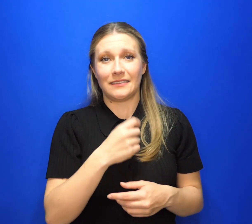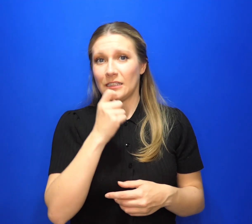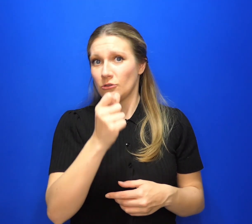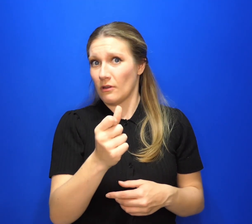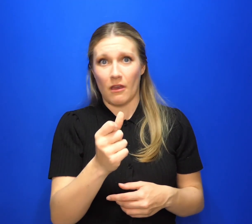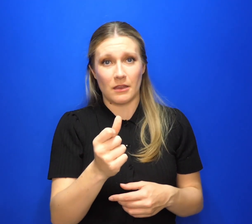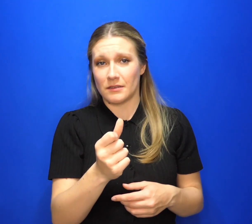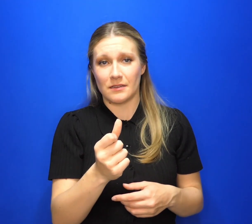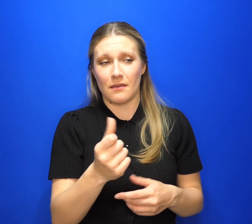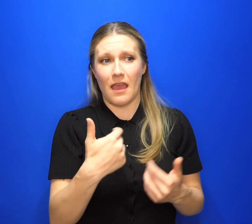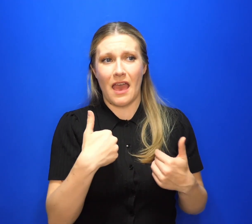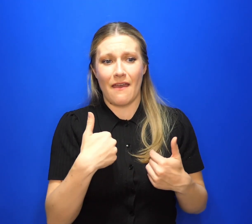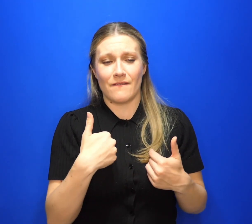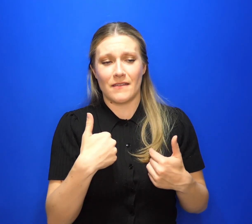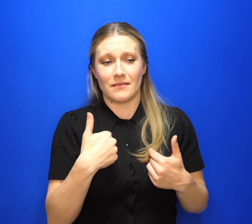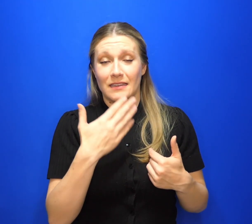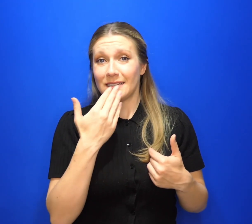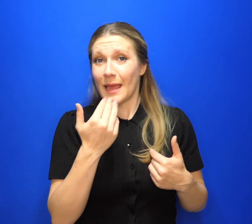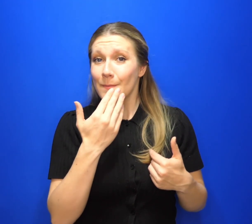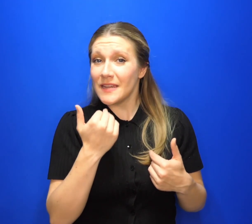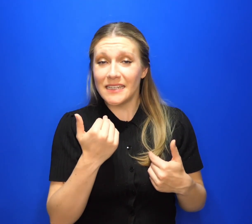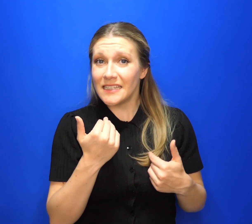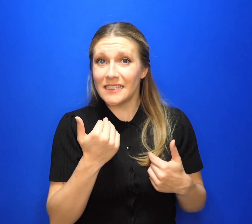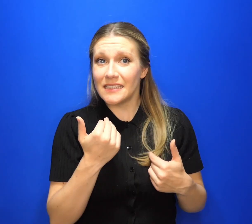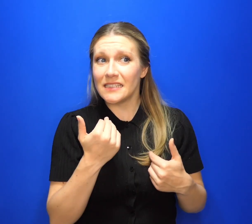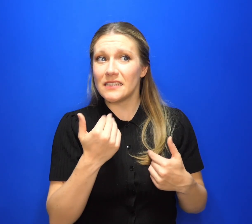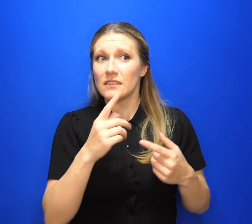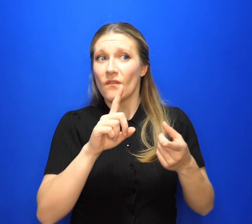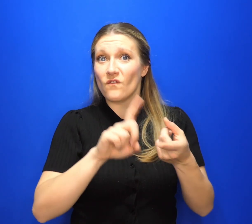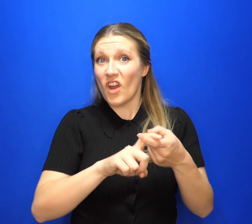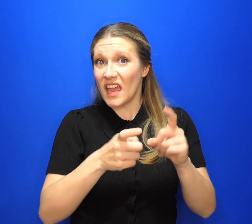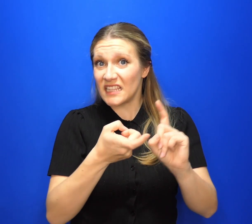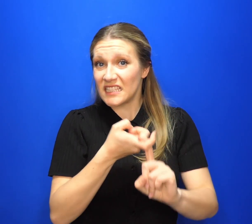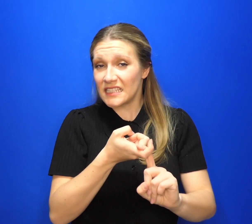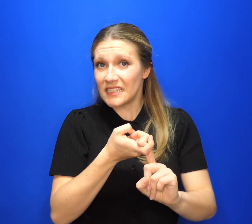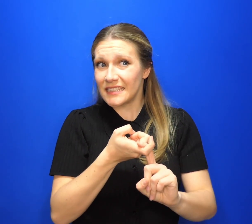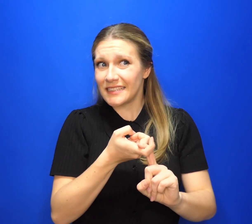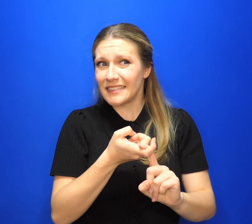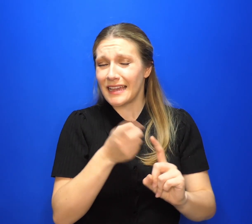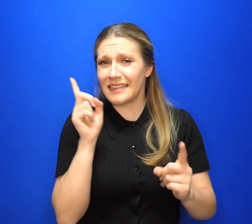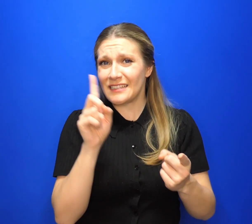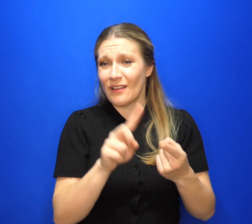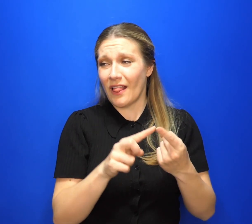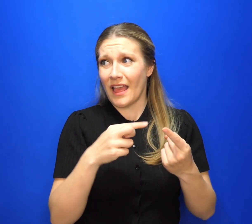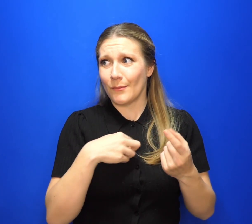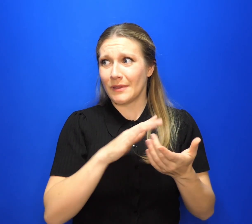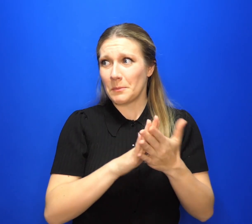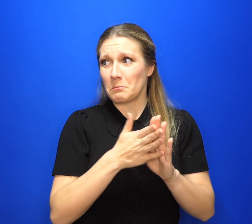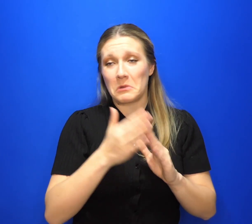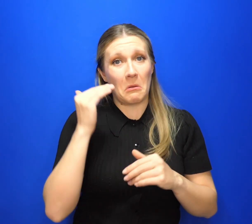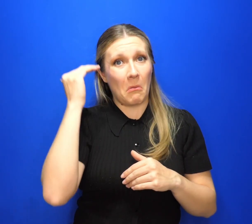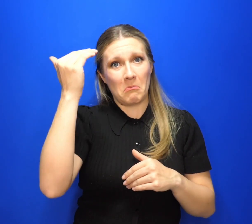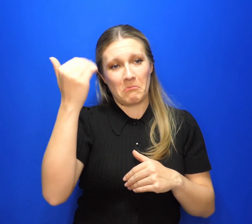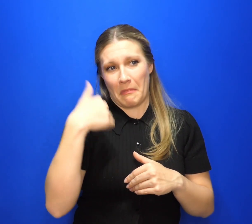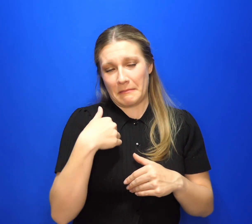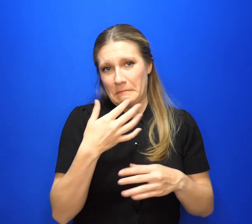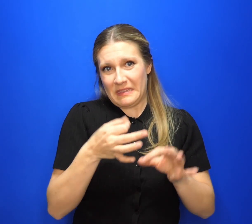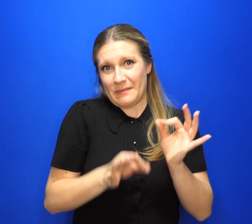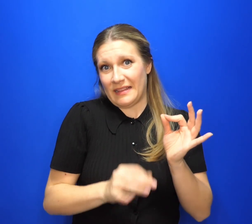diabetes friends really until I was an adult. I didn't. Yeah. I had the people that I got to work